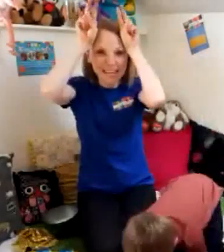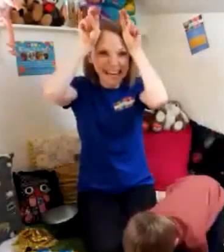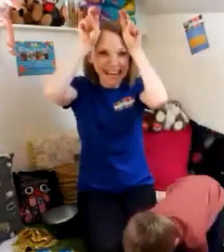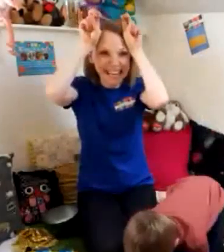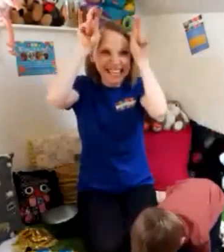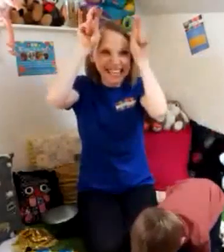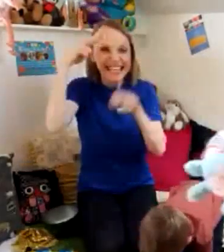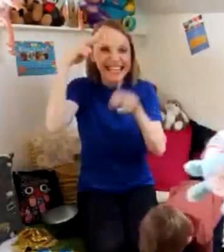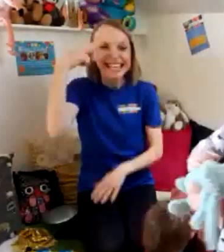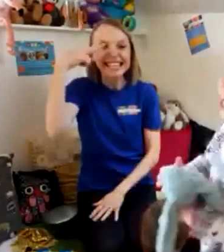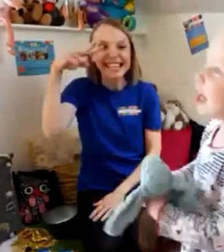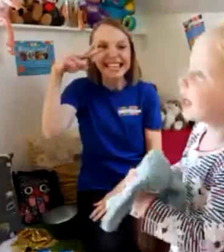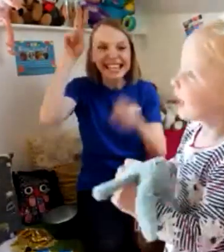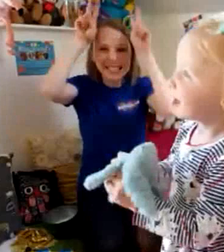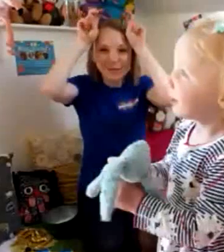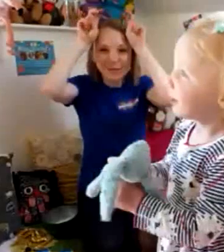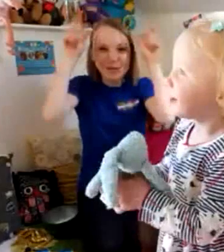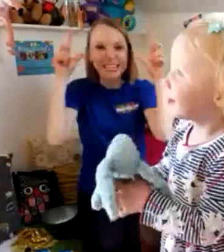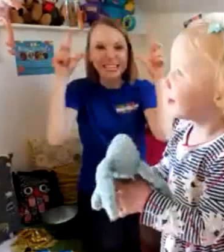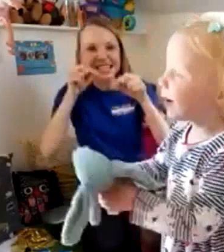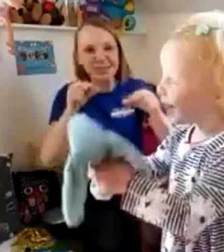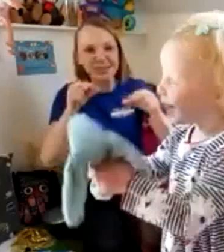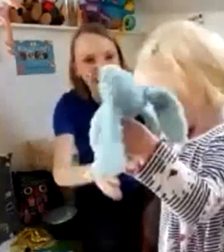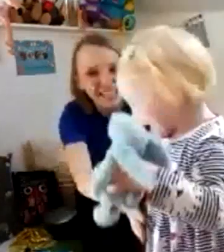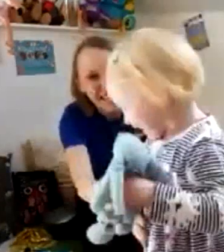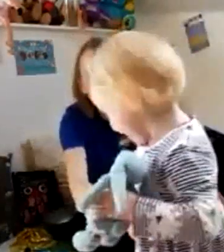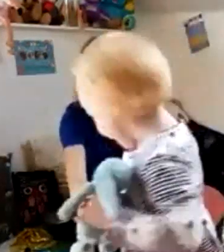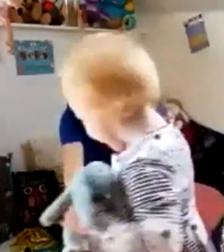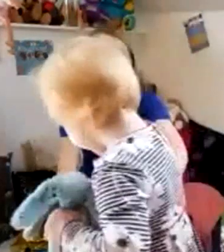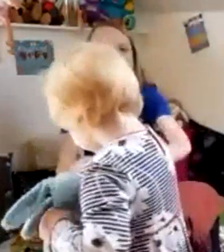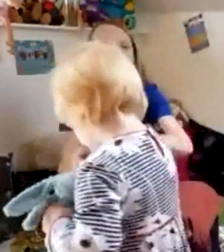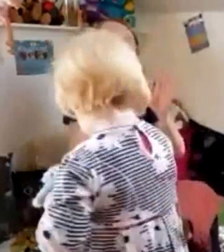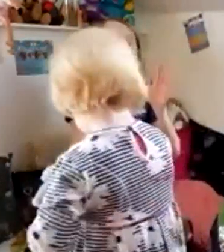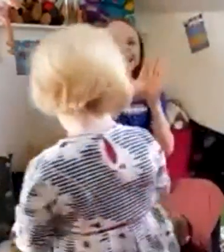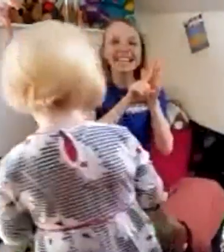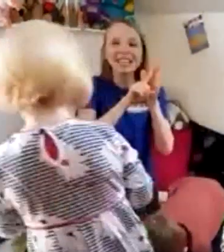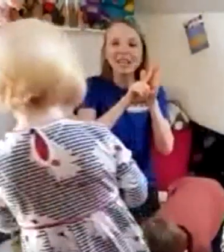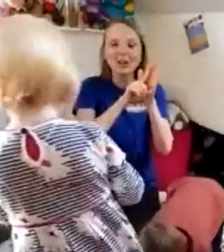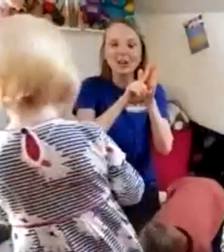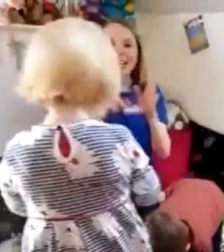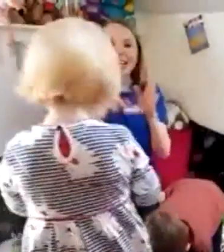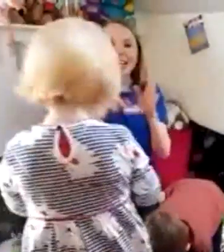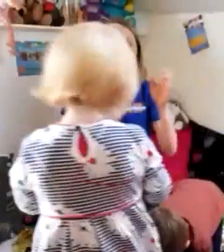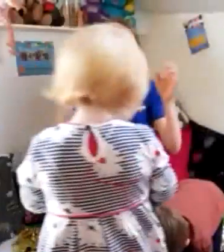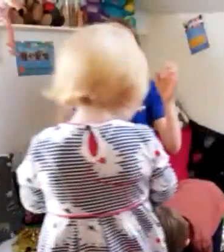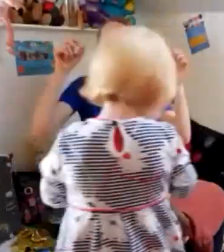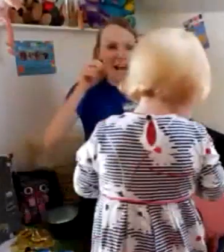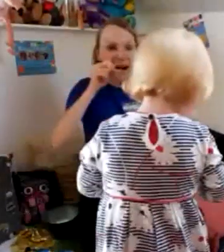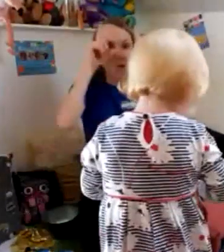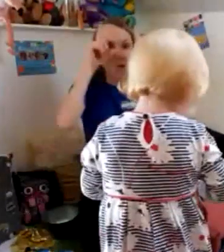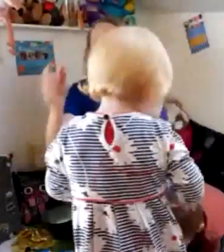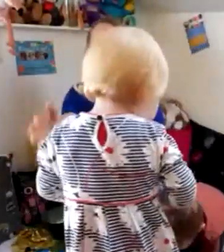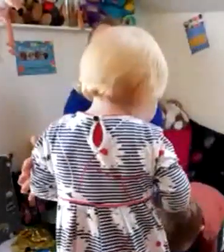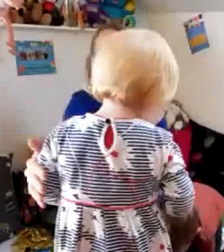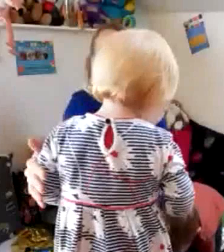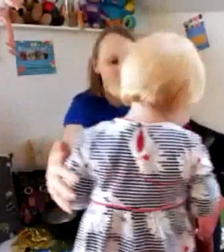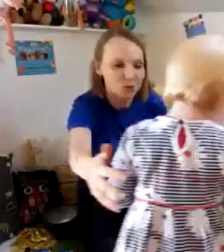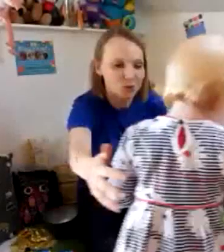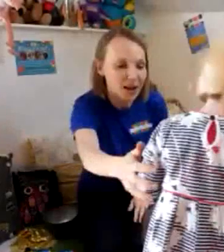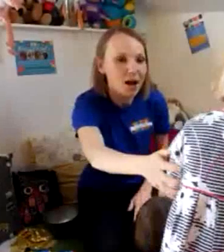bunnies. See the little bunny sleeping till it's nearly noon. Shall we wake them, sweetheart,